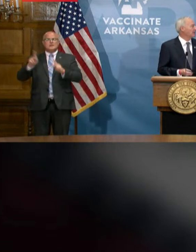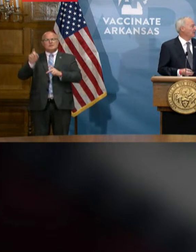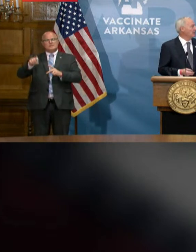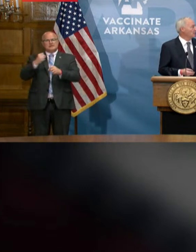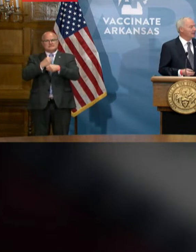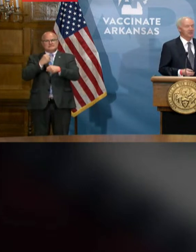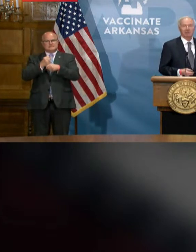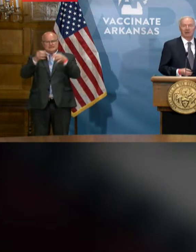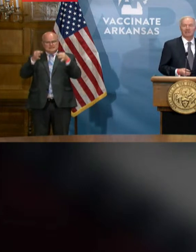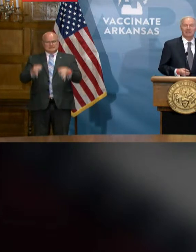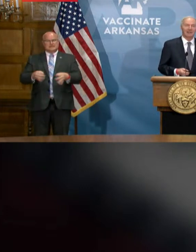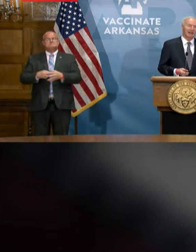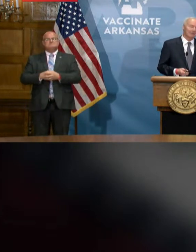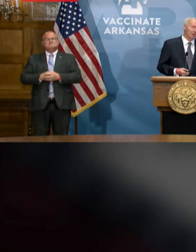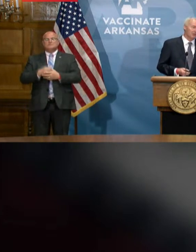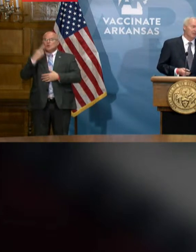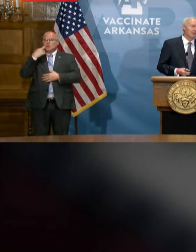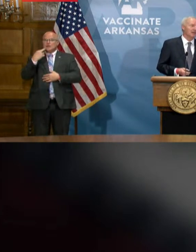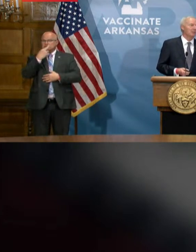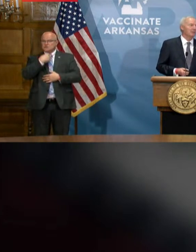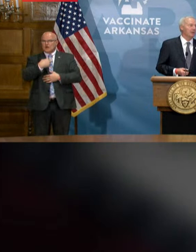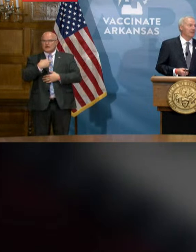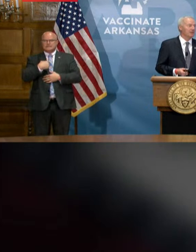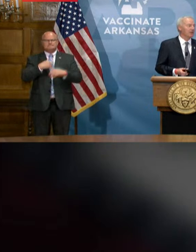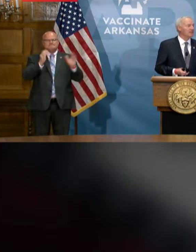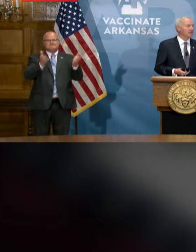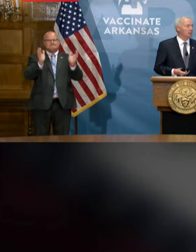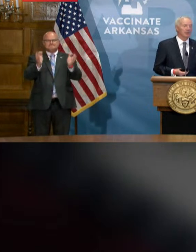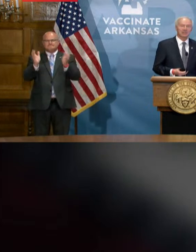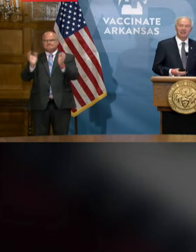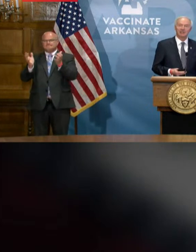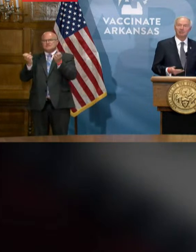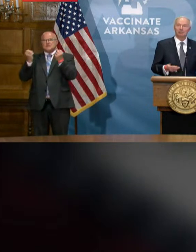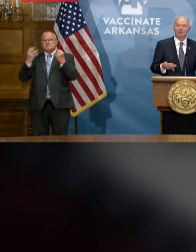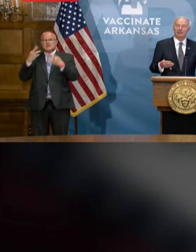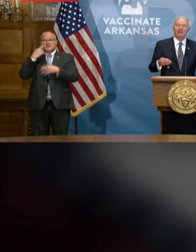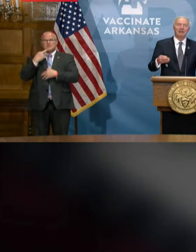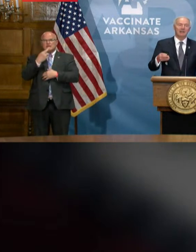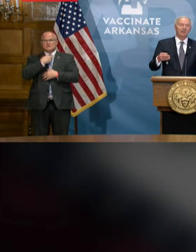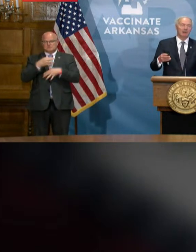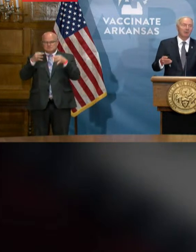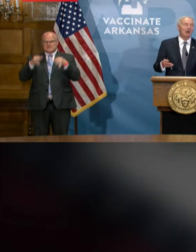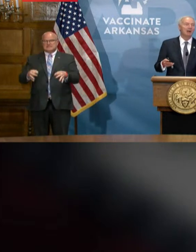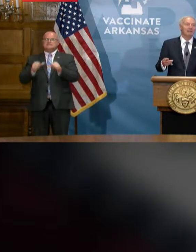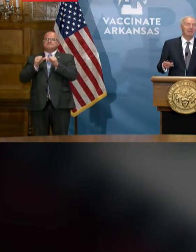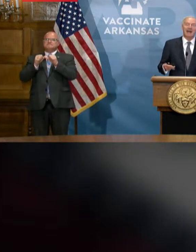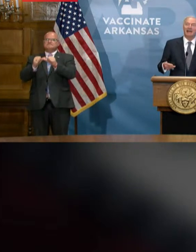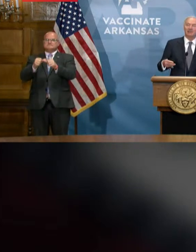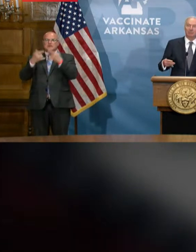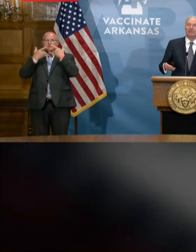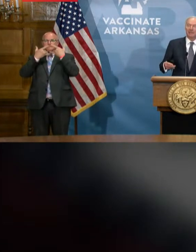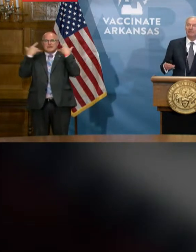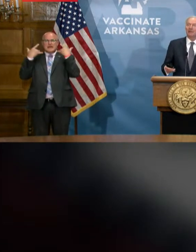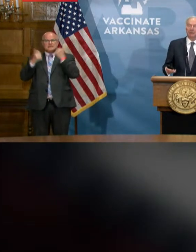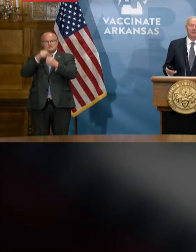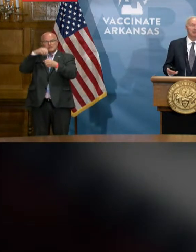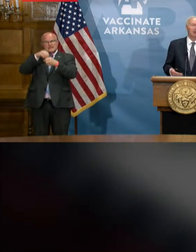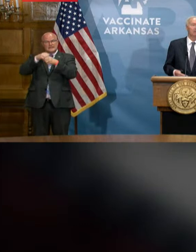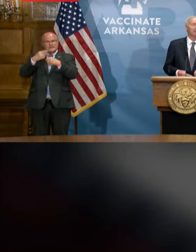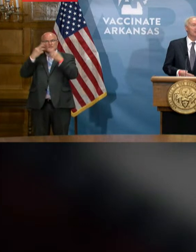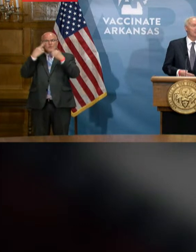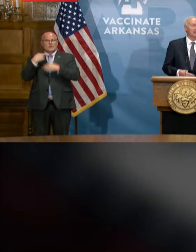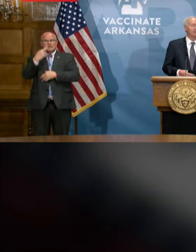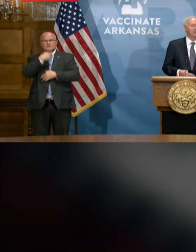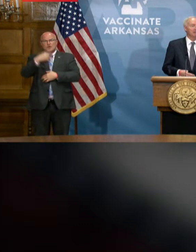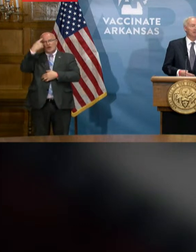to make. Restaurants. I've talked to a number of restaurants that will continue with requiring masks within their